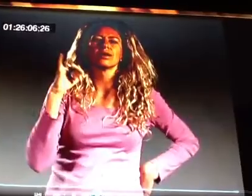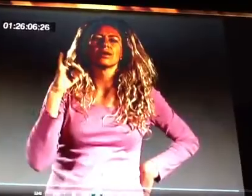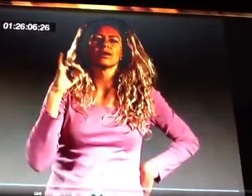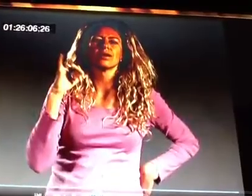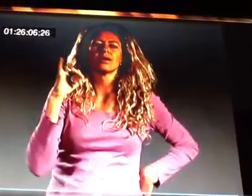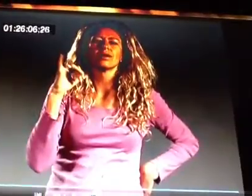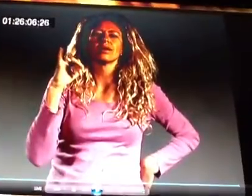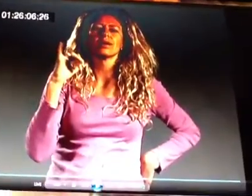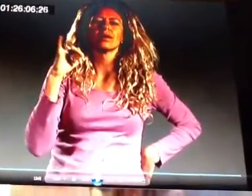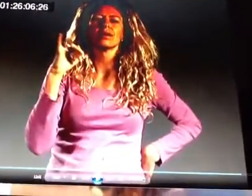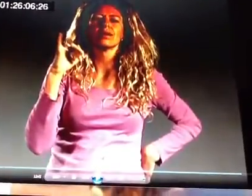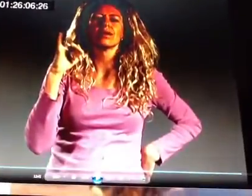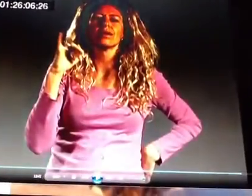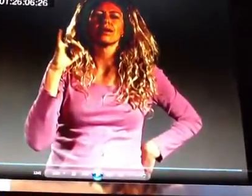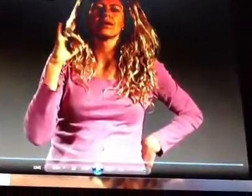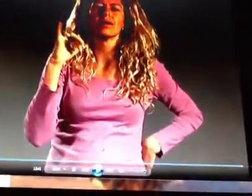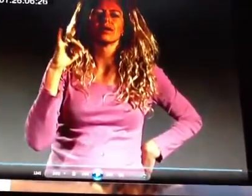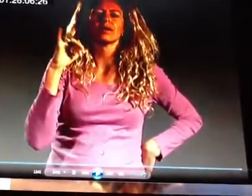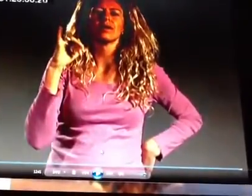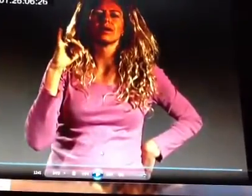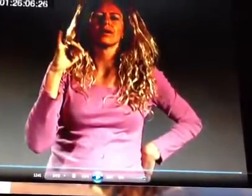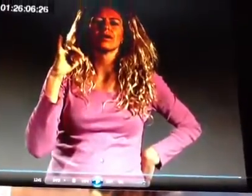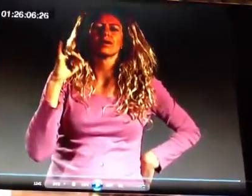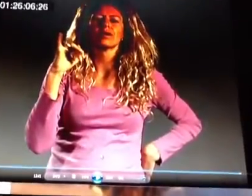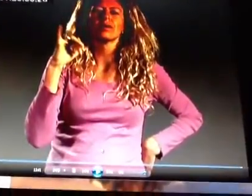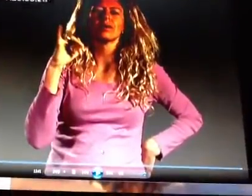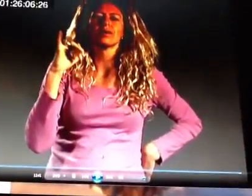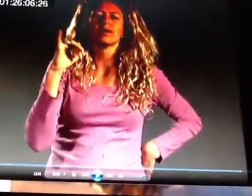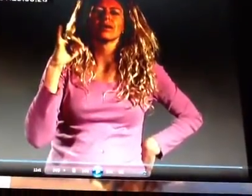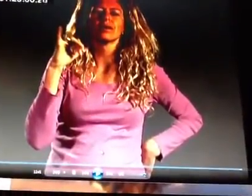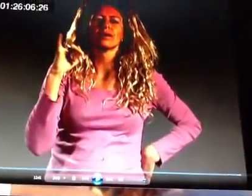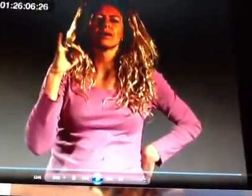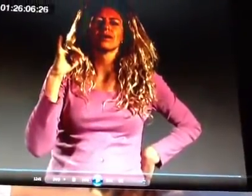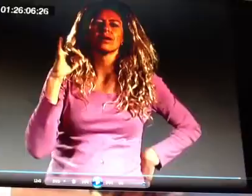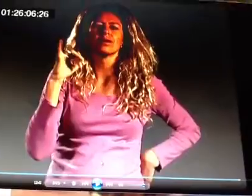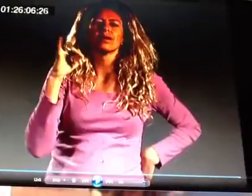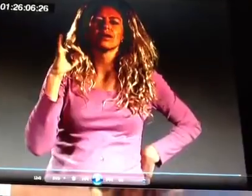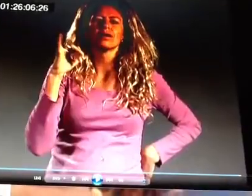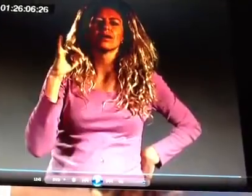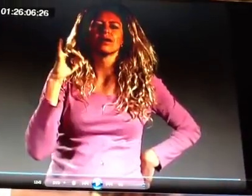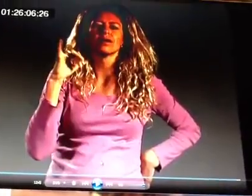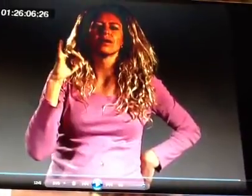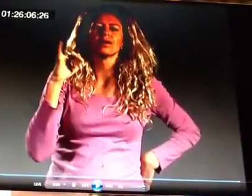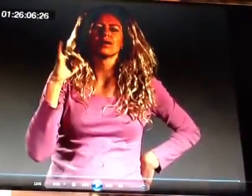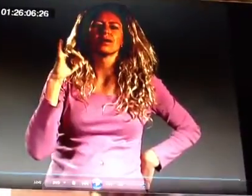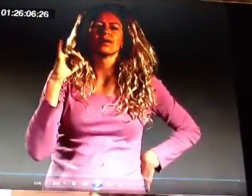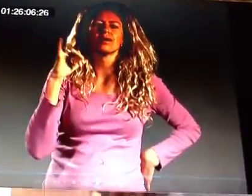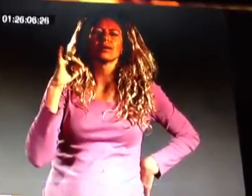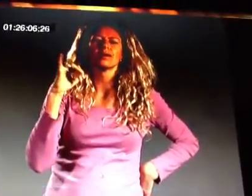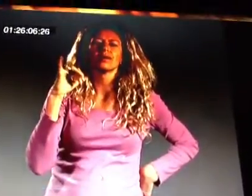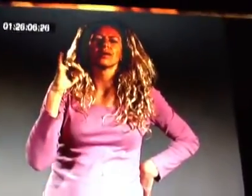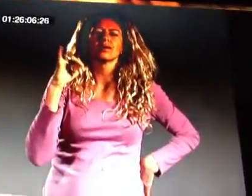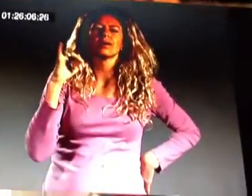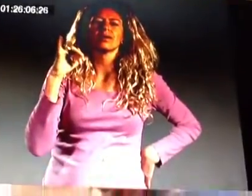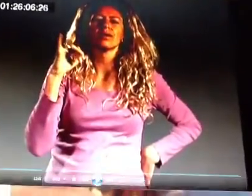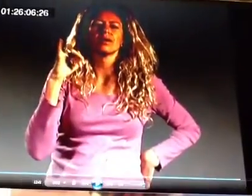There was one negative thing about the garden. It's that every morning I would see birds flying around, and they'd swoop down in to try and take my seeds. And